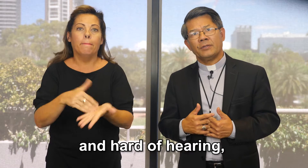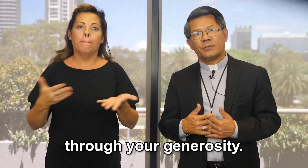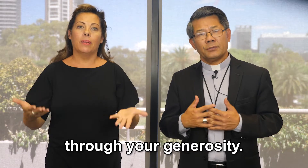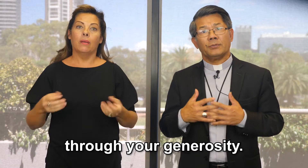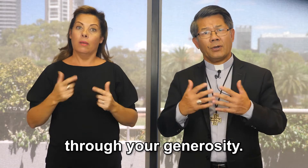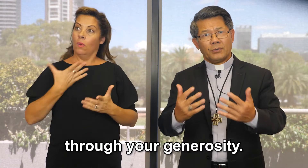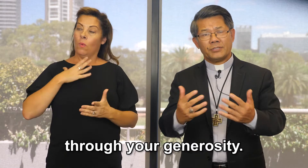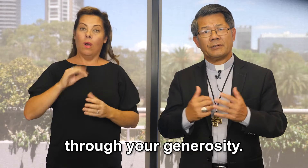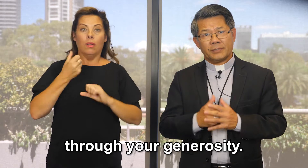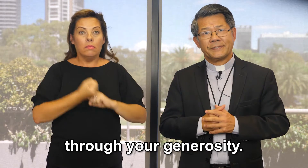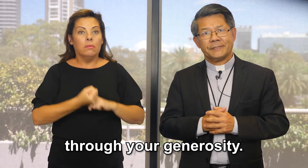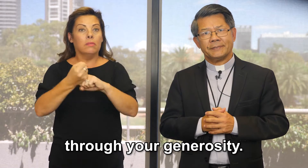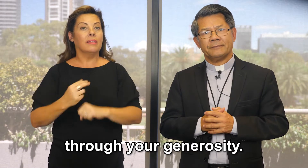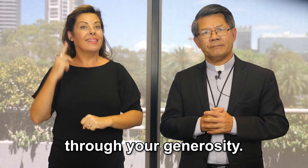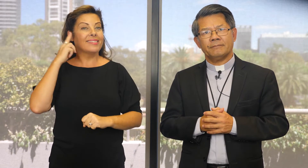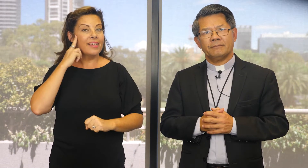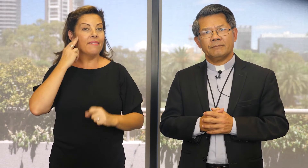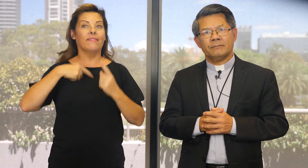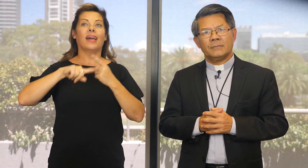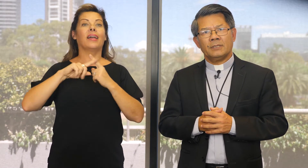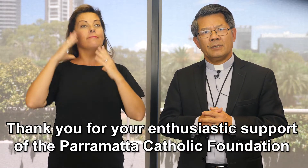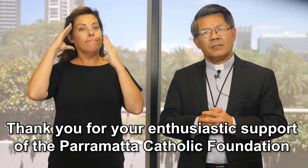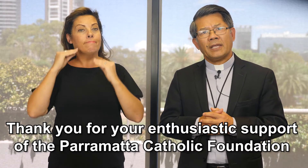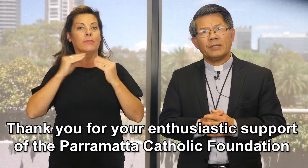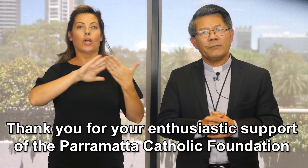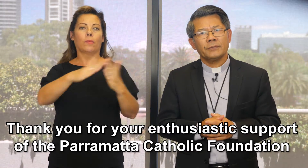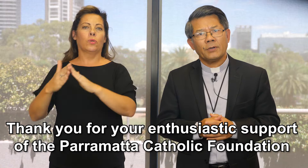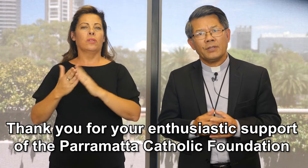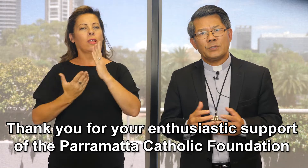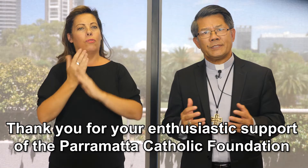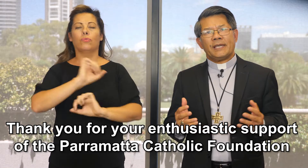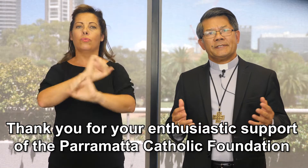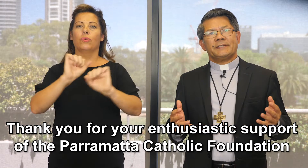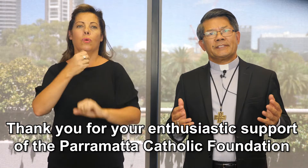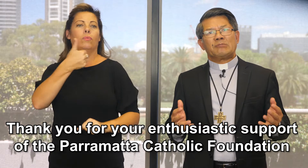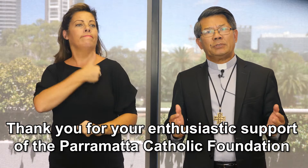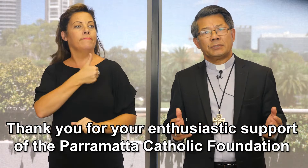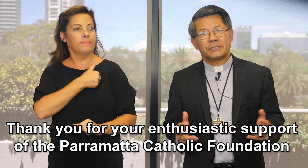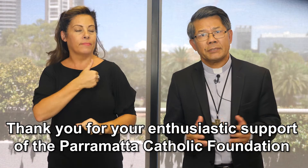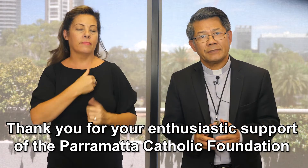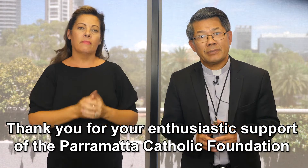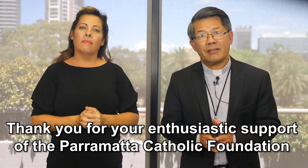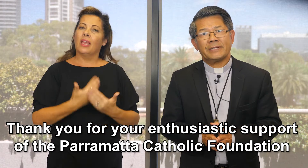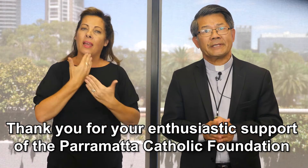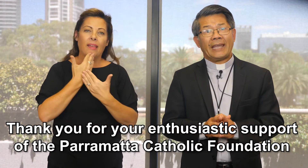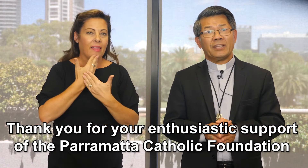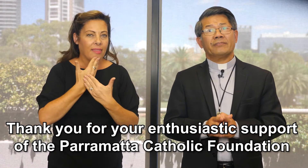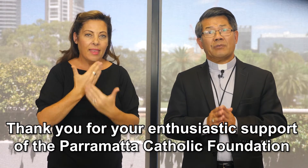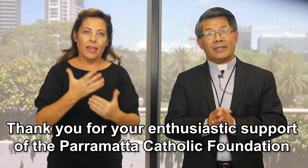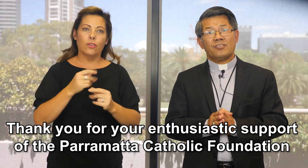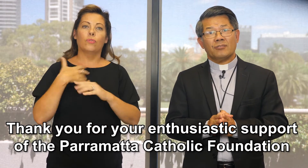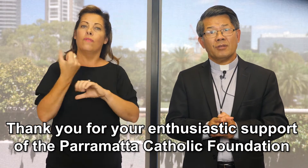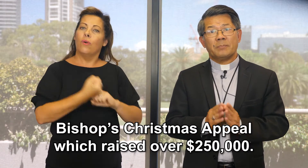hearing through your generosity. Thank you for your enthusiastic support of the Parramatta